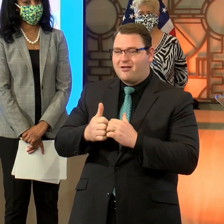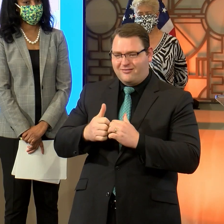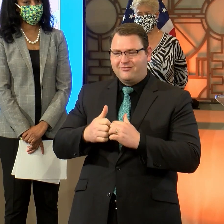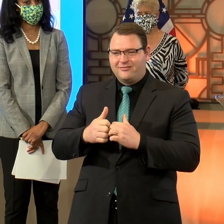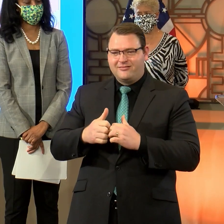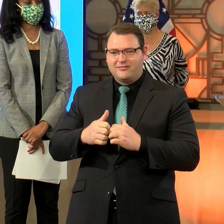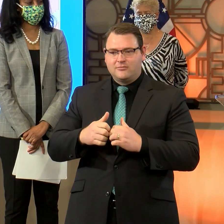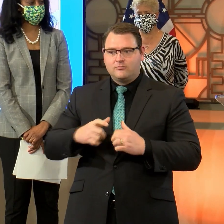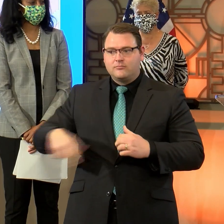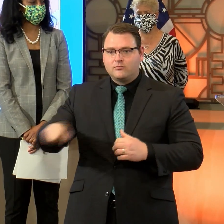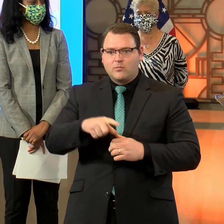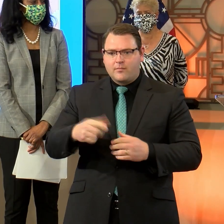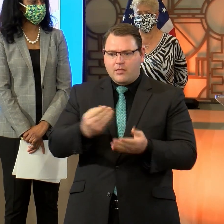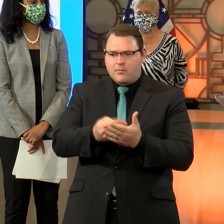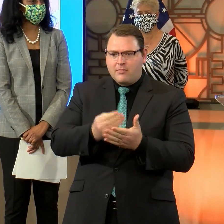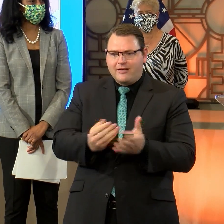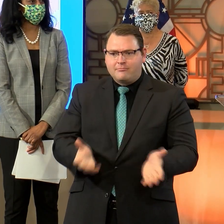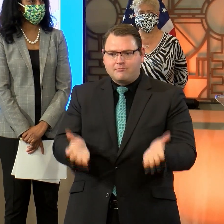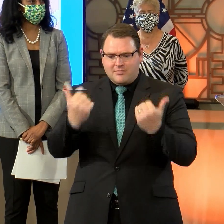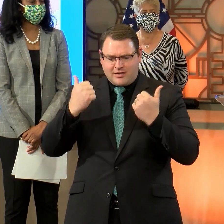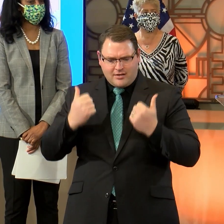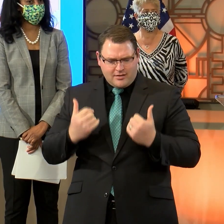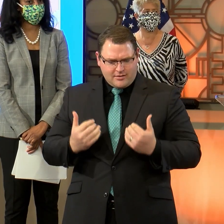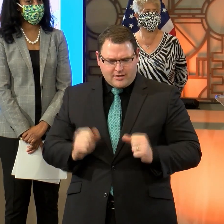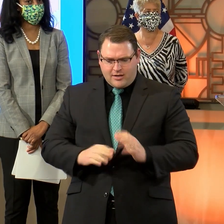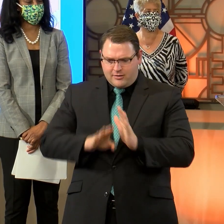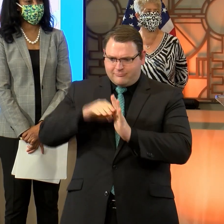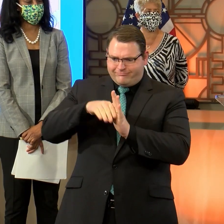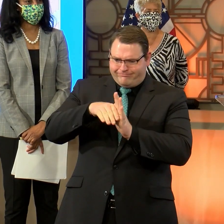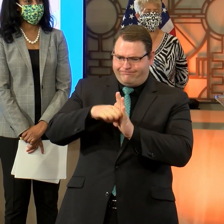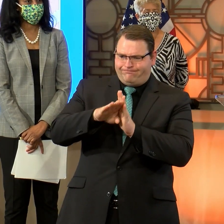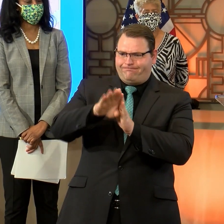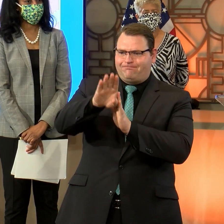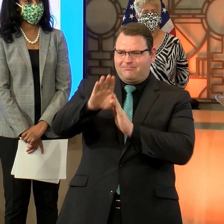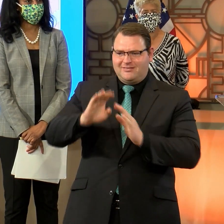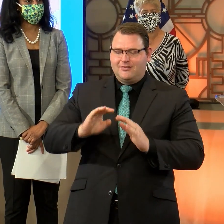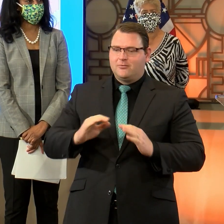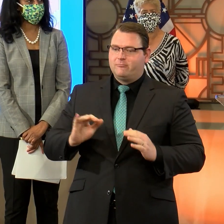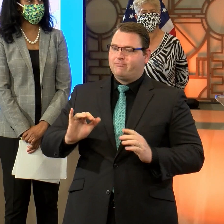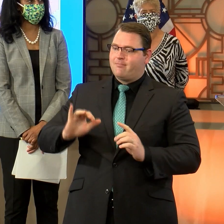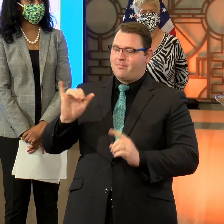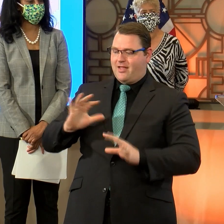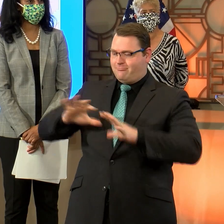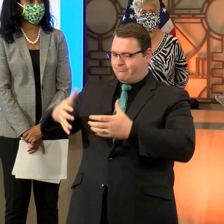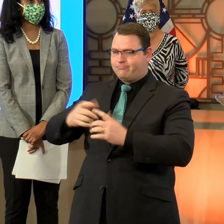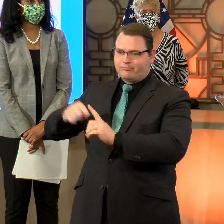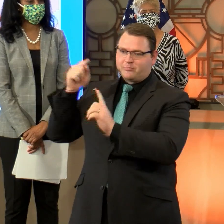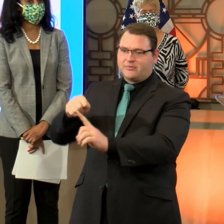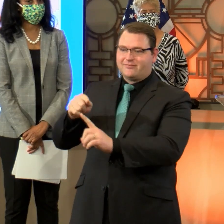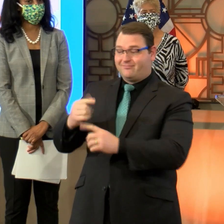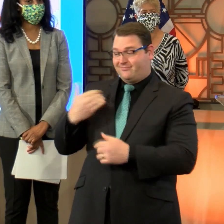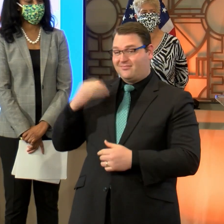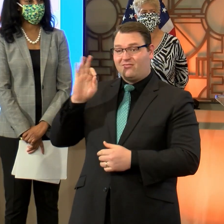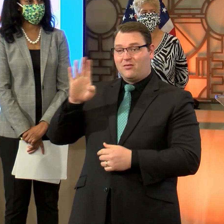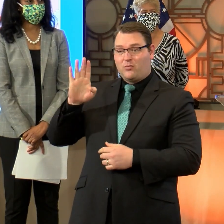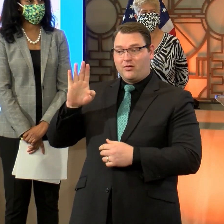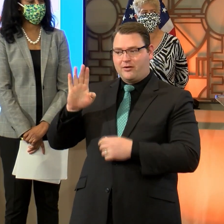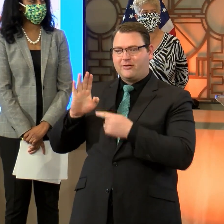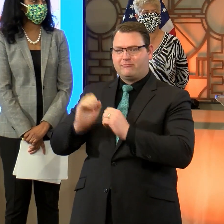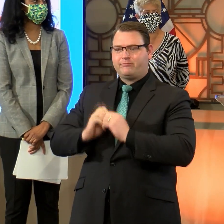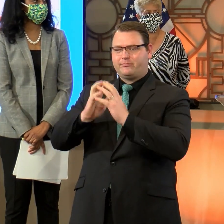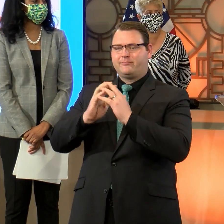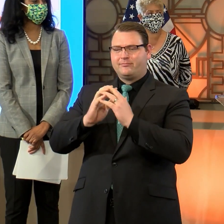is what being resilient is all about. In February, Mayor Turner launched Resilient Houston as the